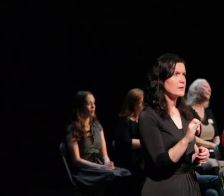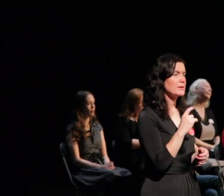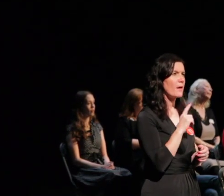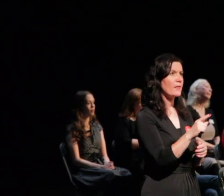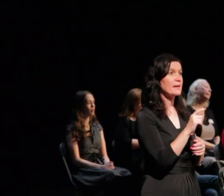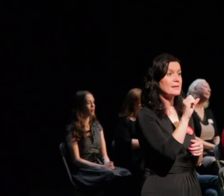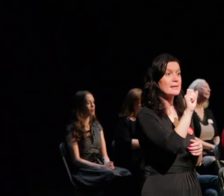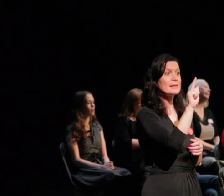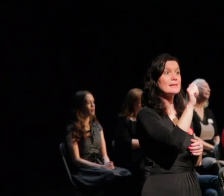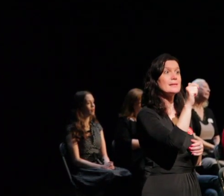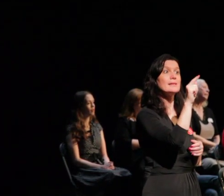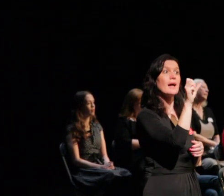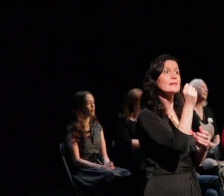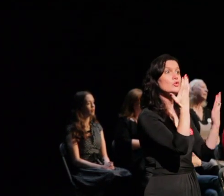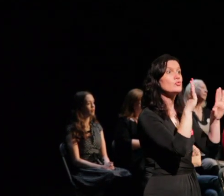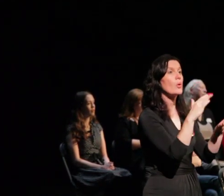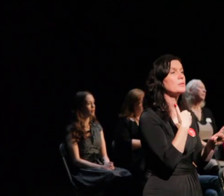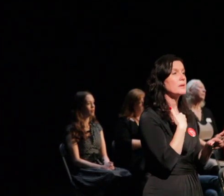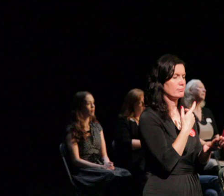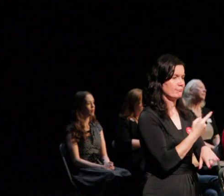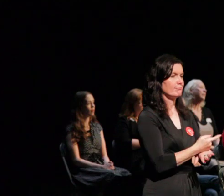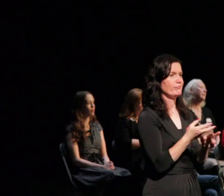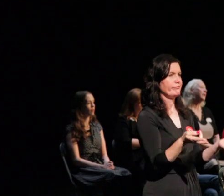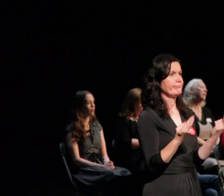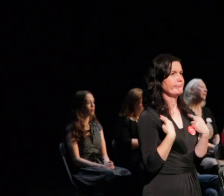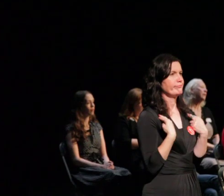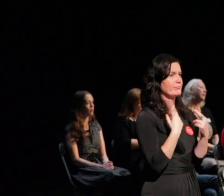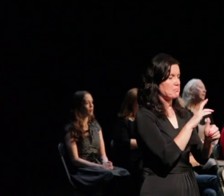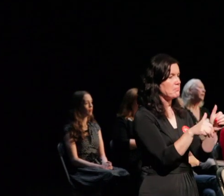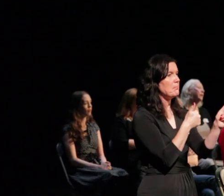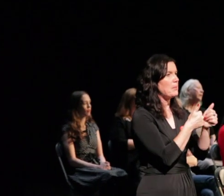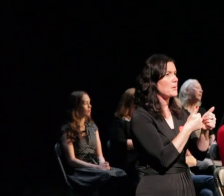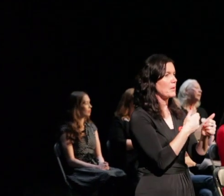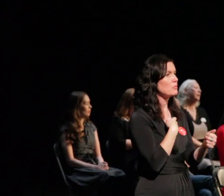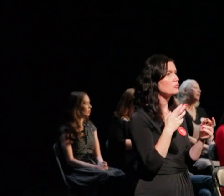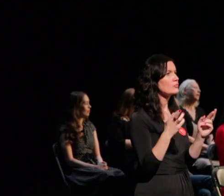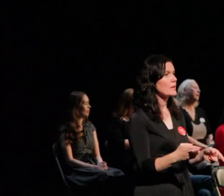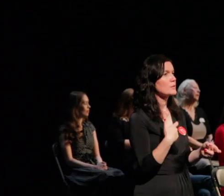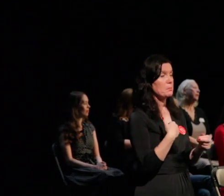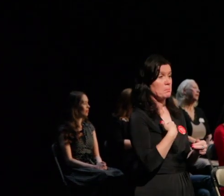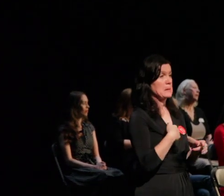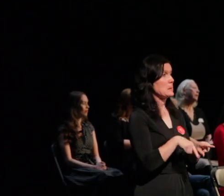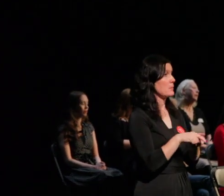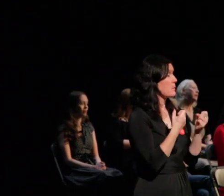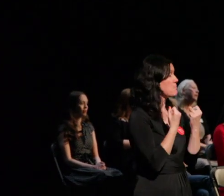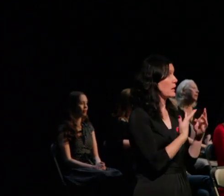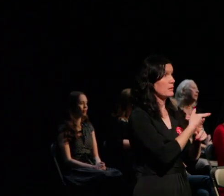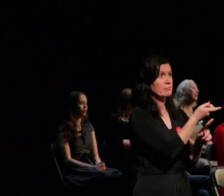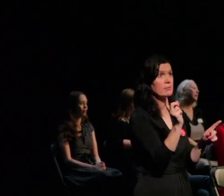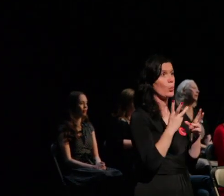The statistics quickly showed me that they were there to back me up. So I, like many other